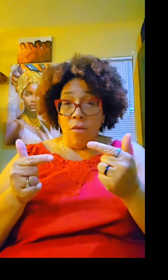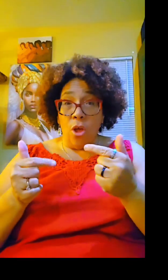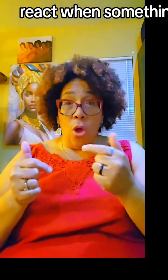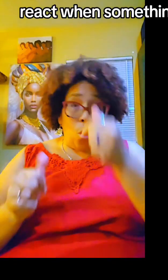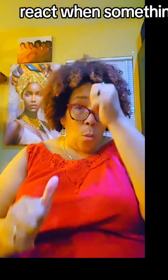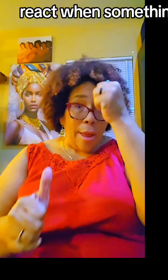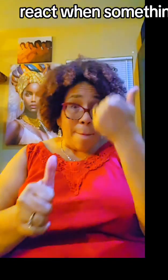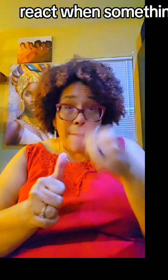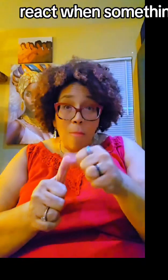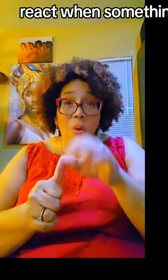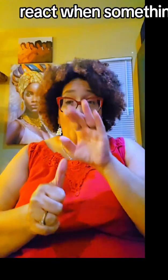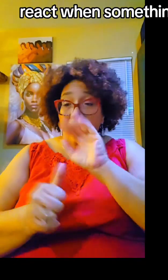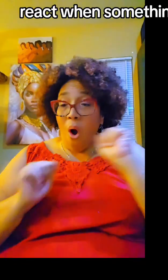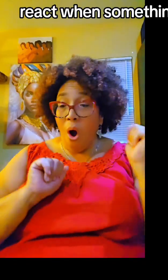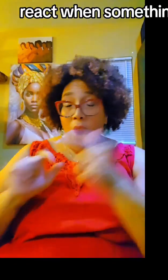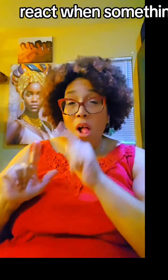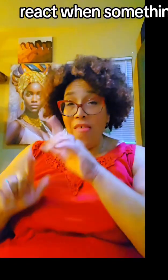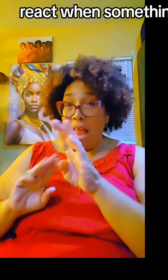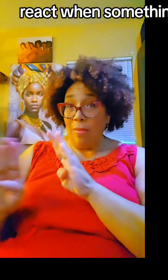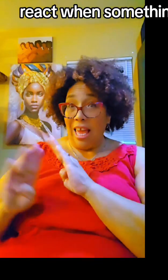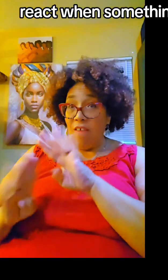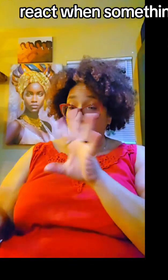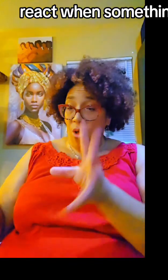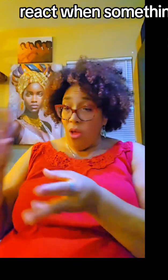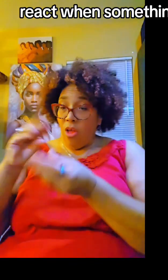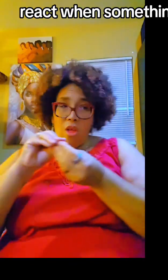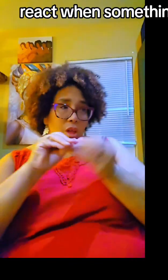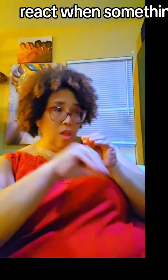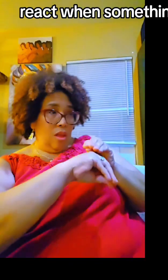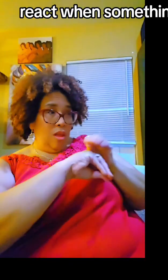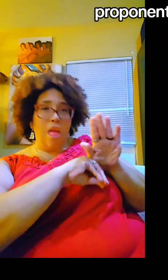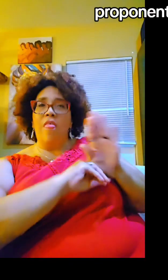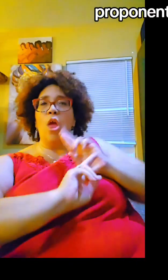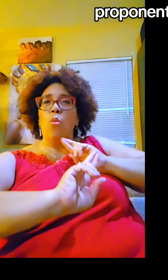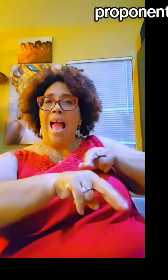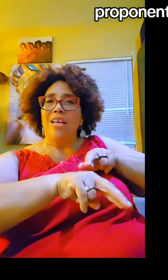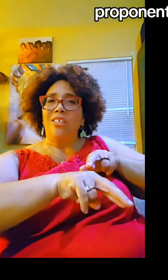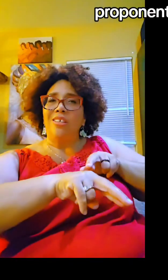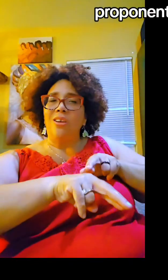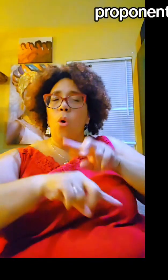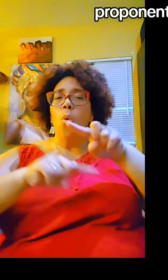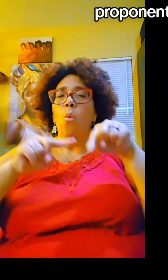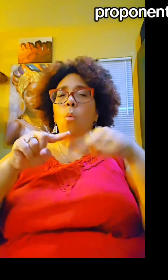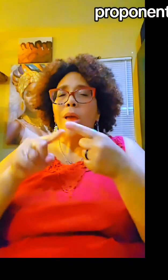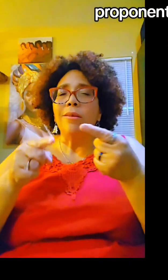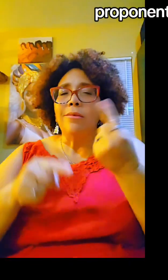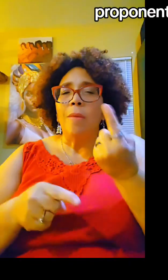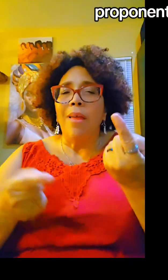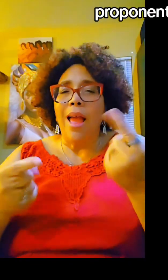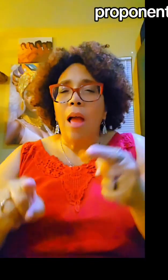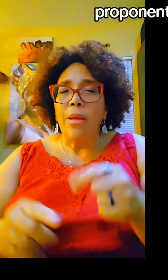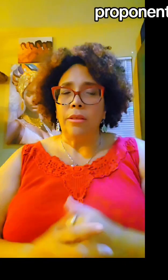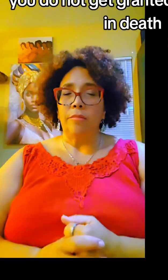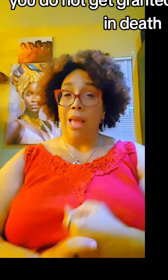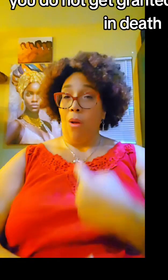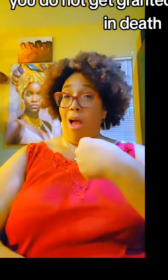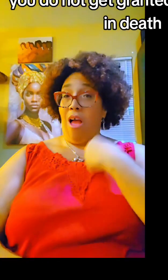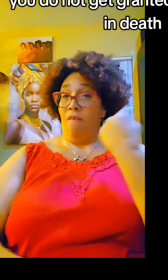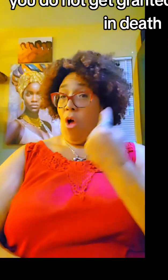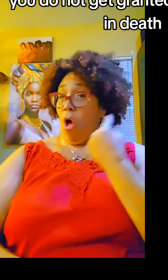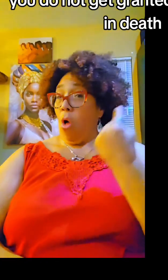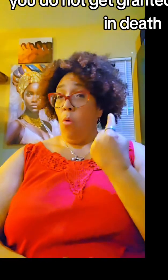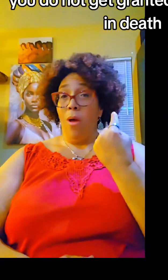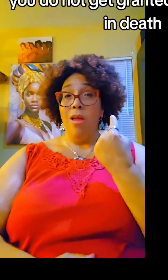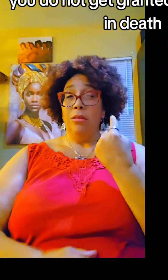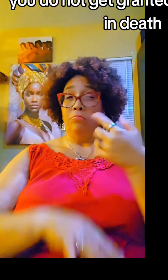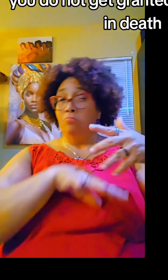do play a major role in how people will react when something happens to you. I have always been a strong proponent, and I stand 10